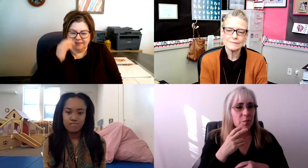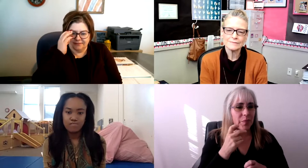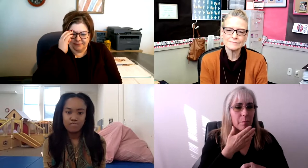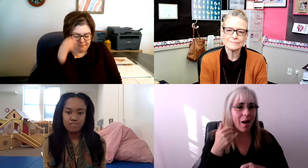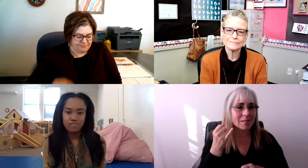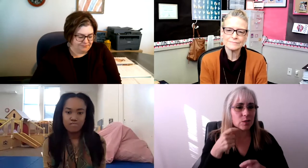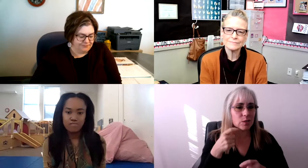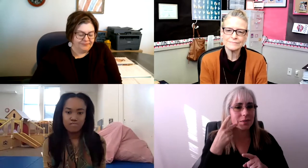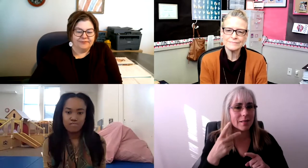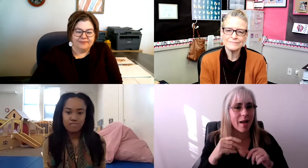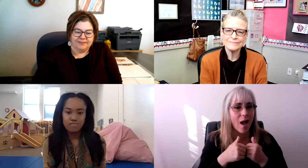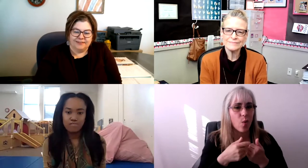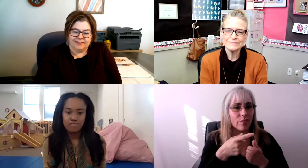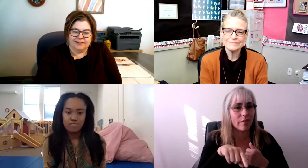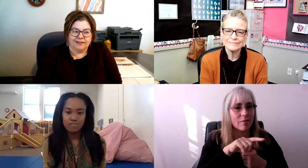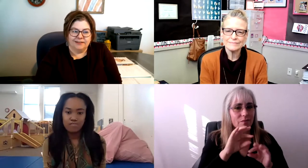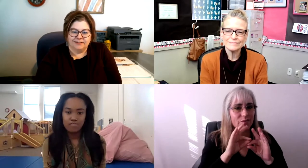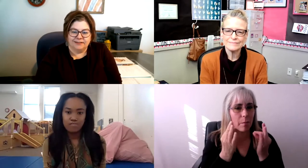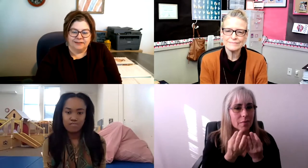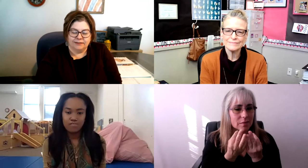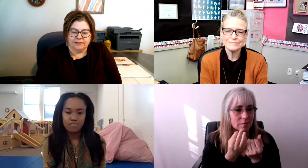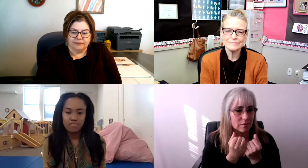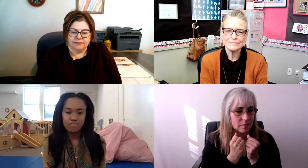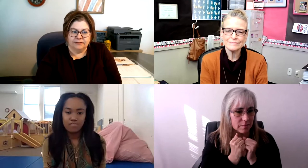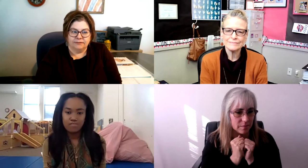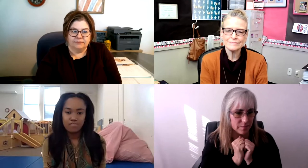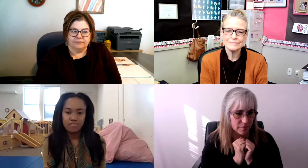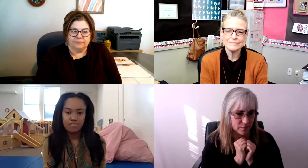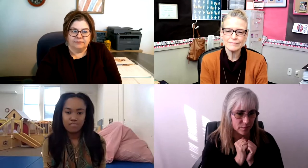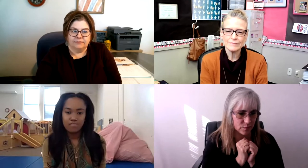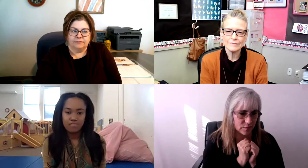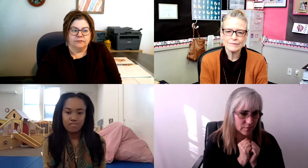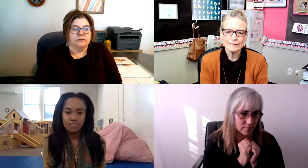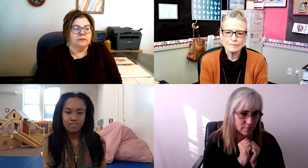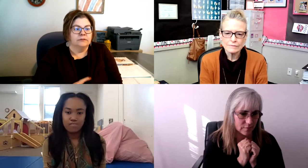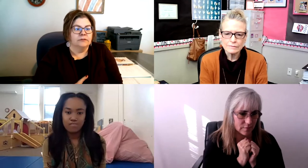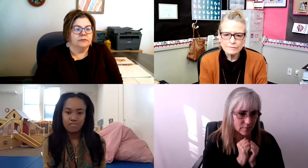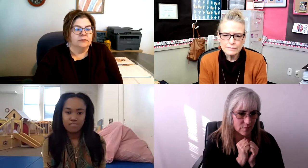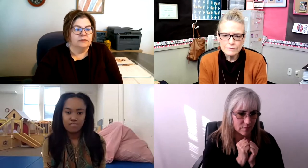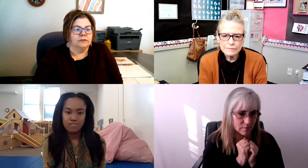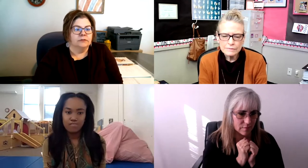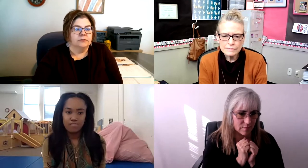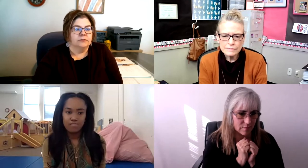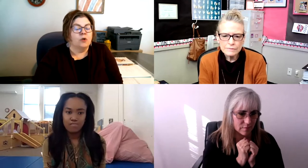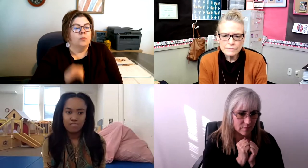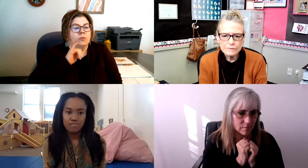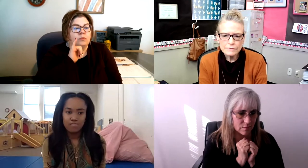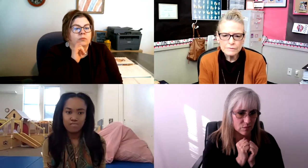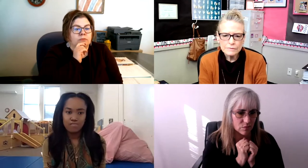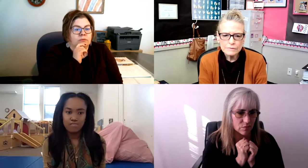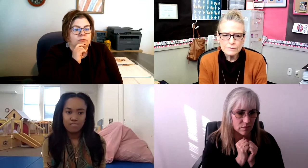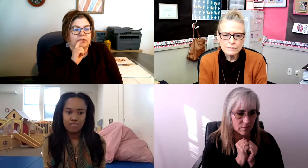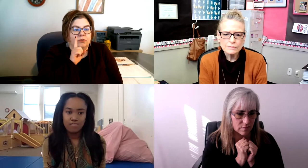I've lost connection. I'm sorry. Can we stop for a second? I don't know what happened. I'm